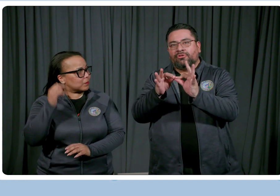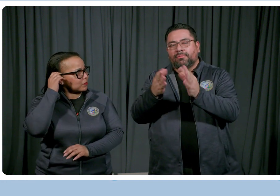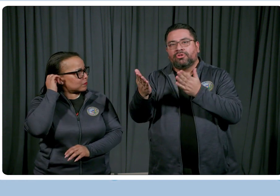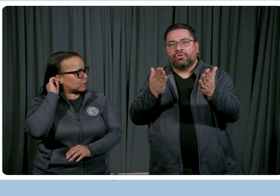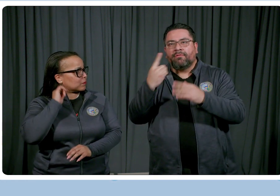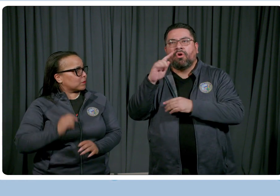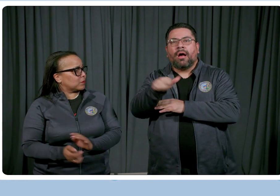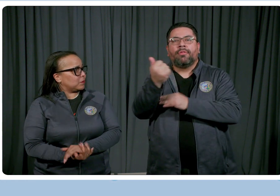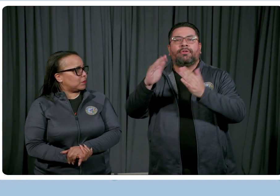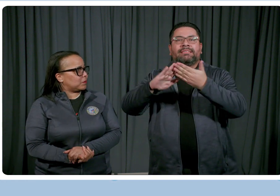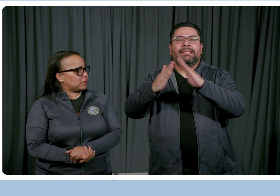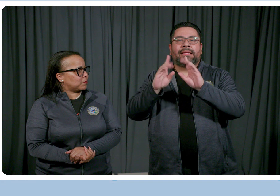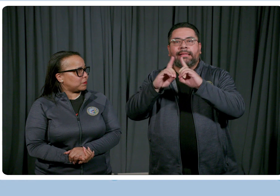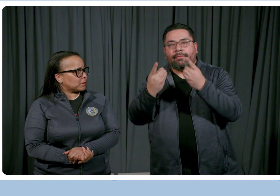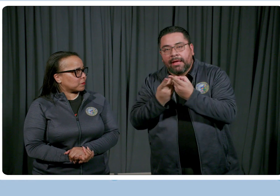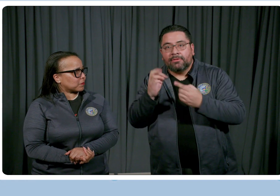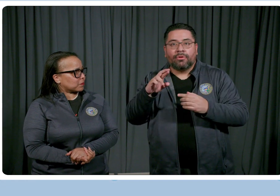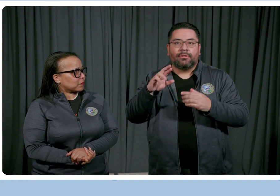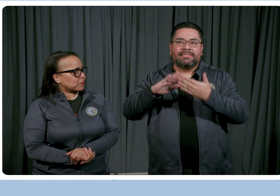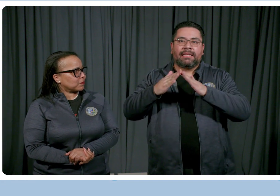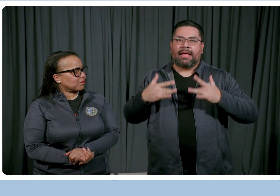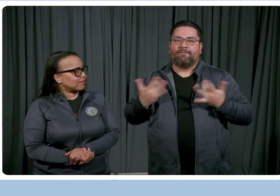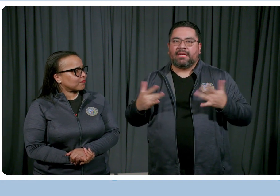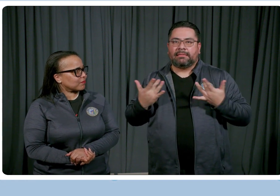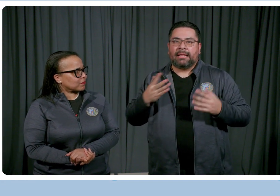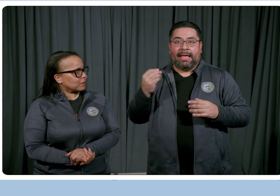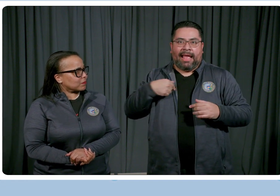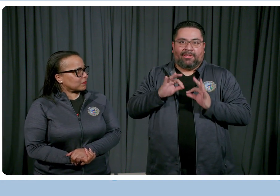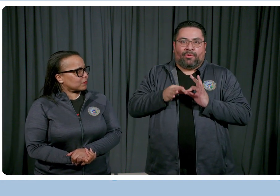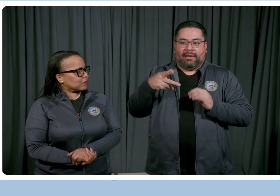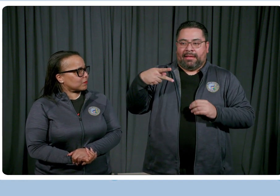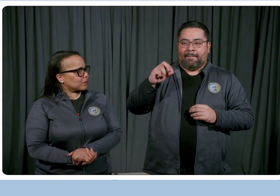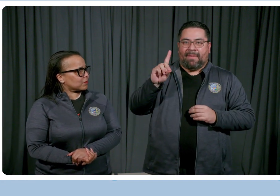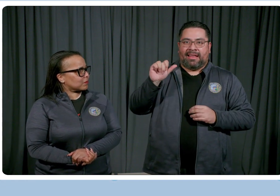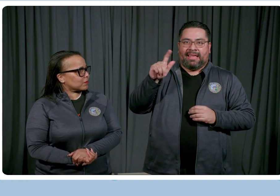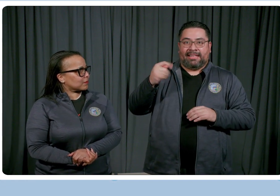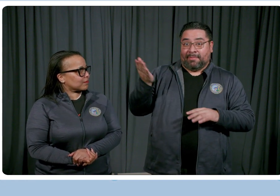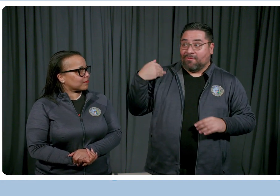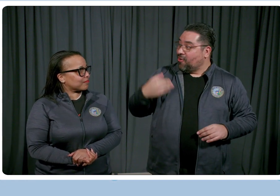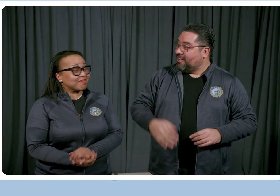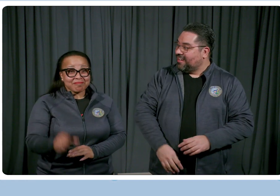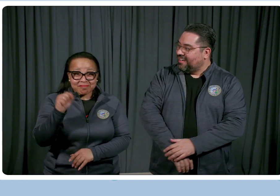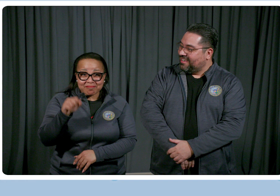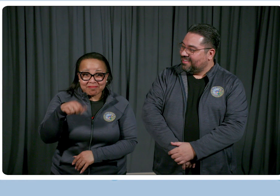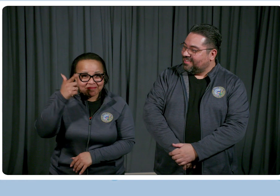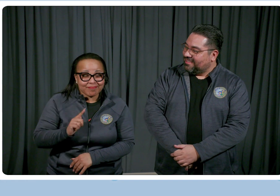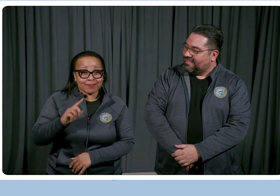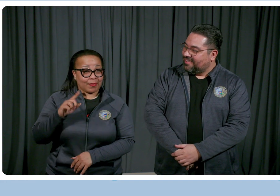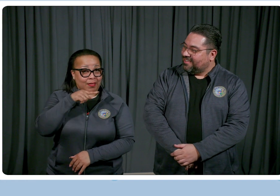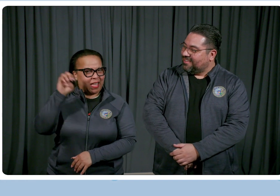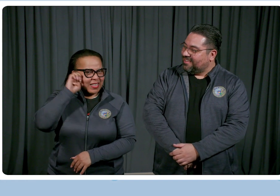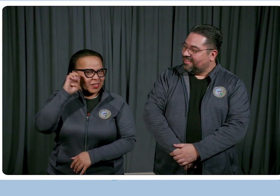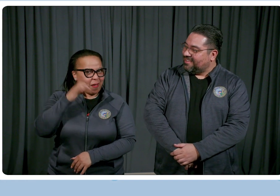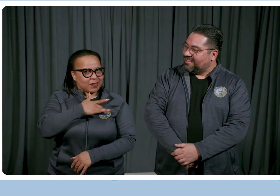interpreting services for other city departments or other city events. And I've interpreted the podcast before. Yeah, Esteban is on